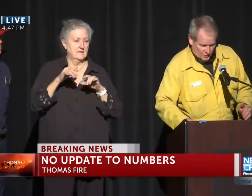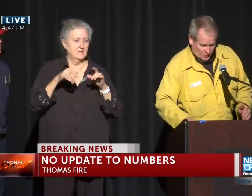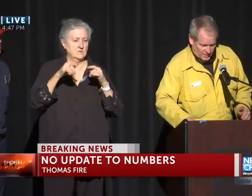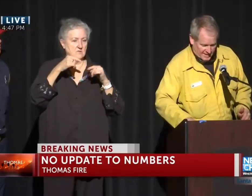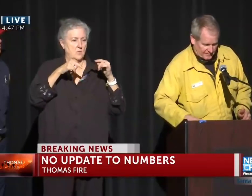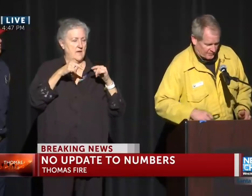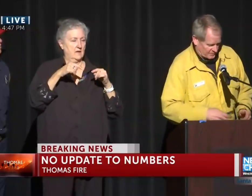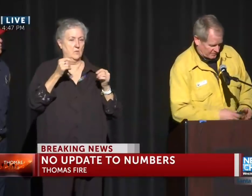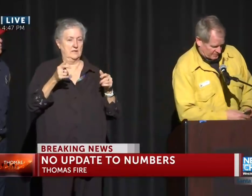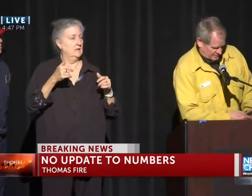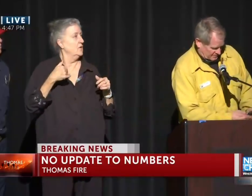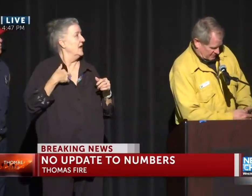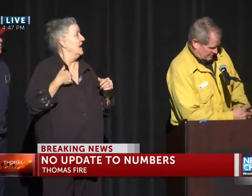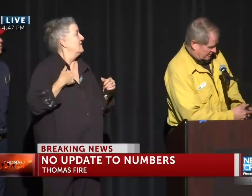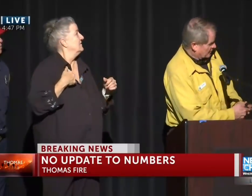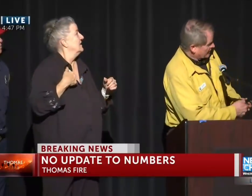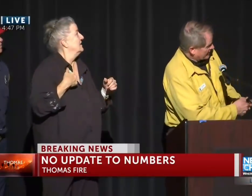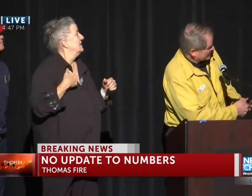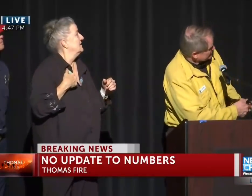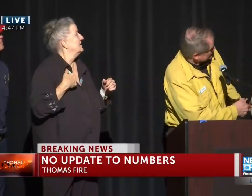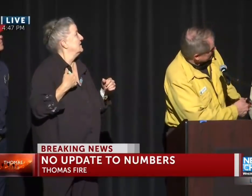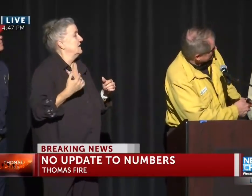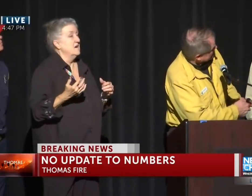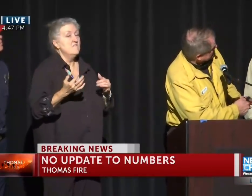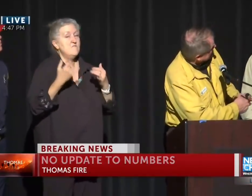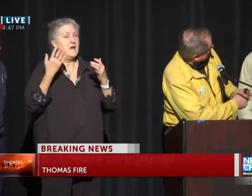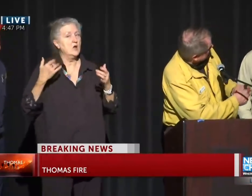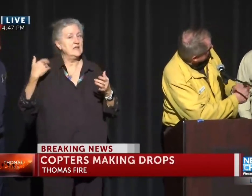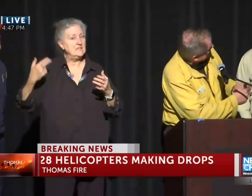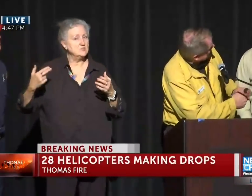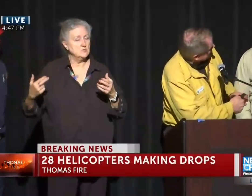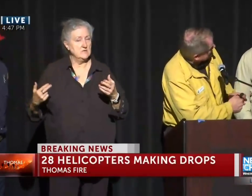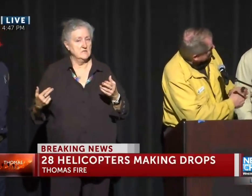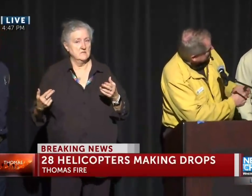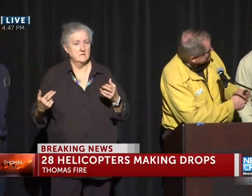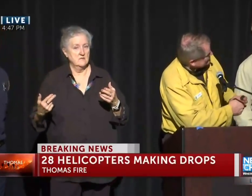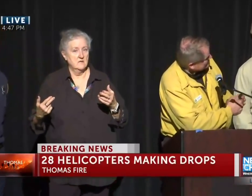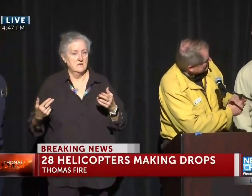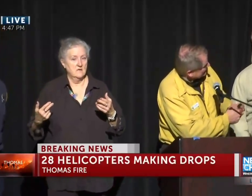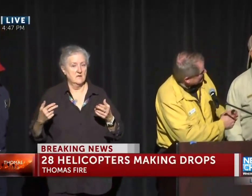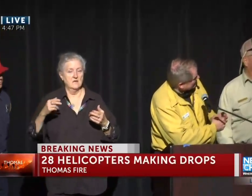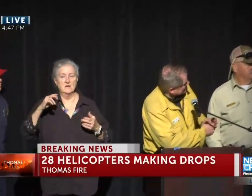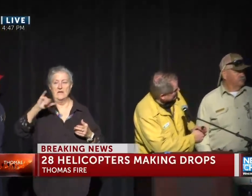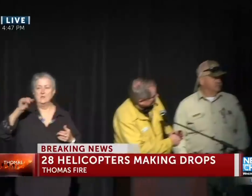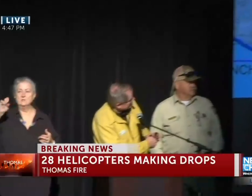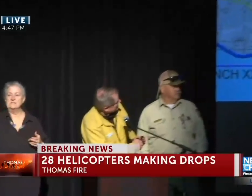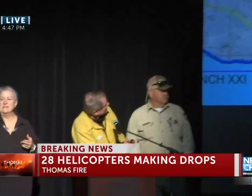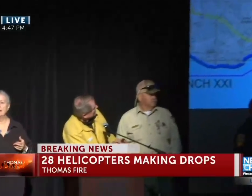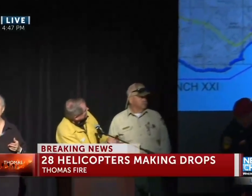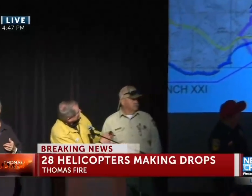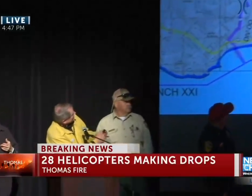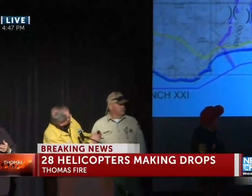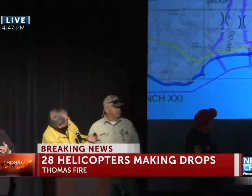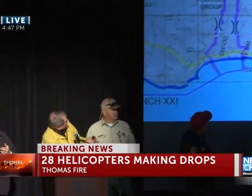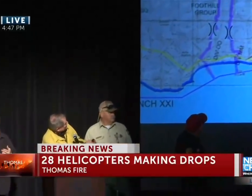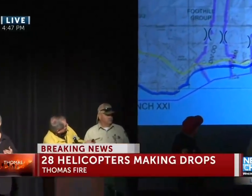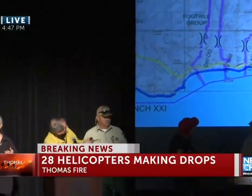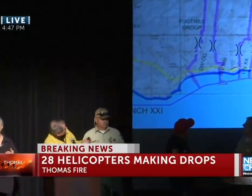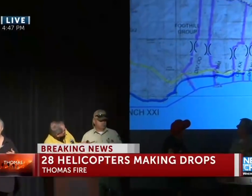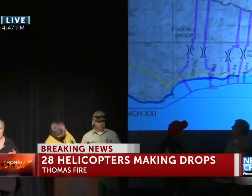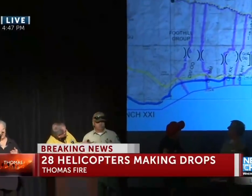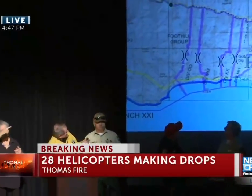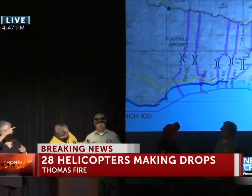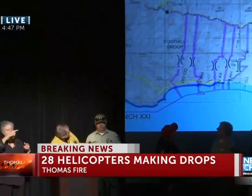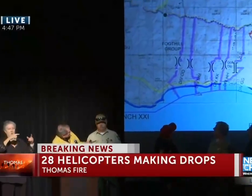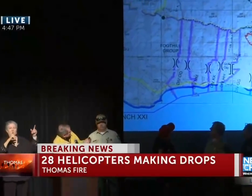quickly. We have fire history of the Jesucita fire here. We have